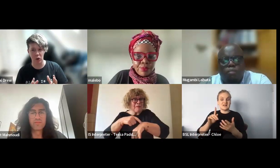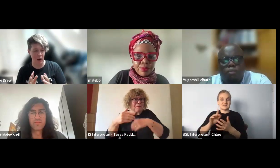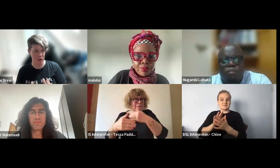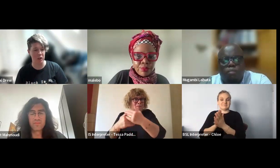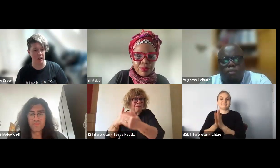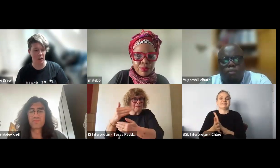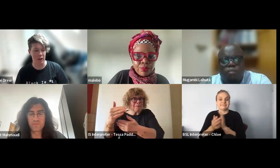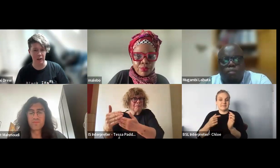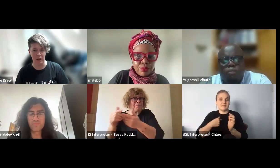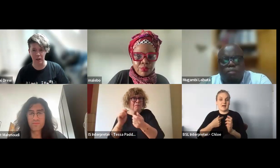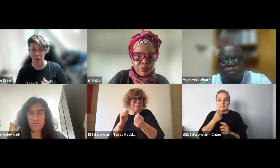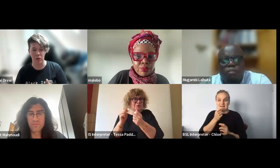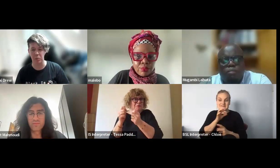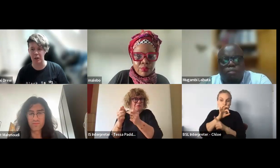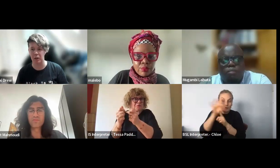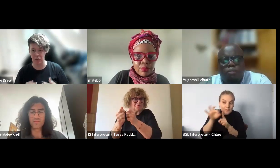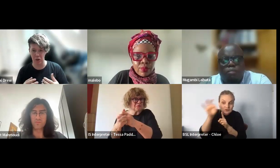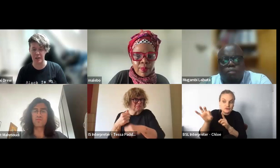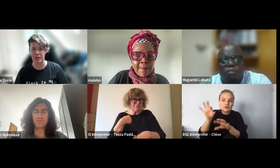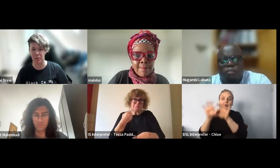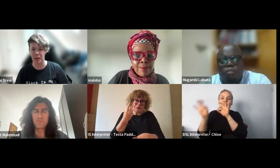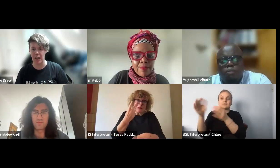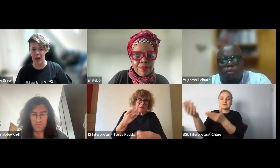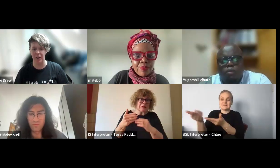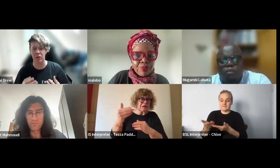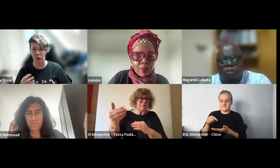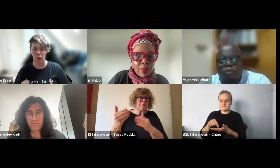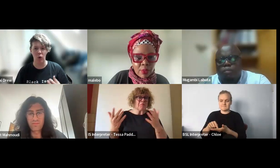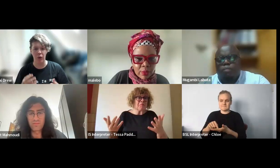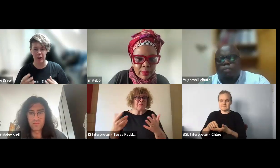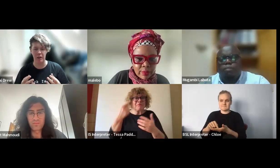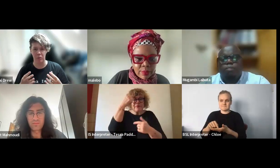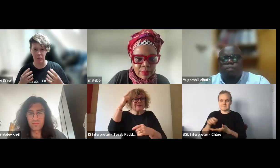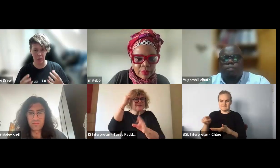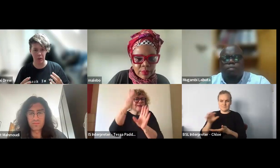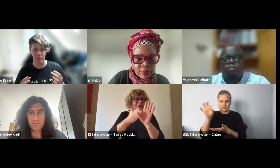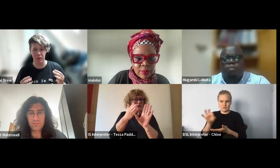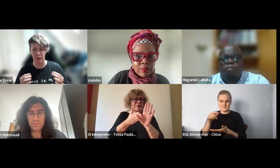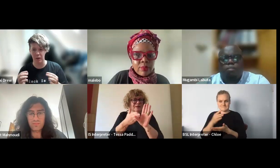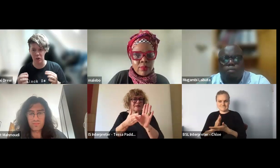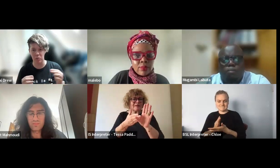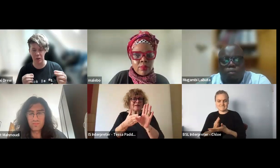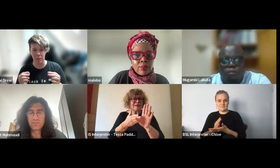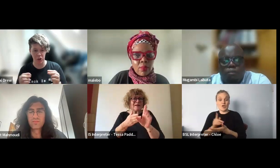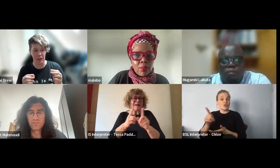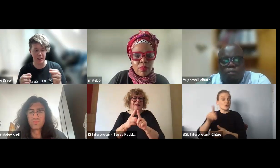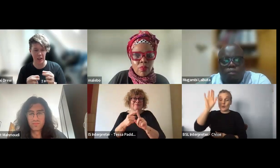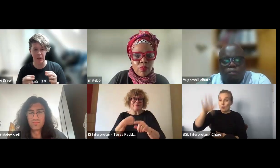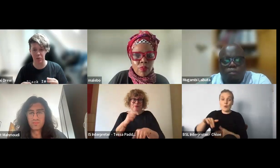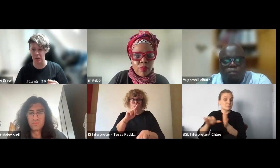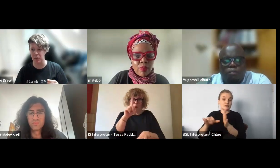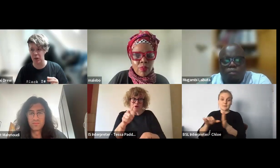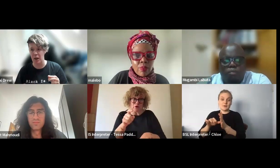to question the options being presented to me? And those are all the kinds of problems, the human